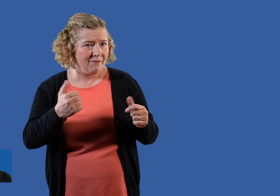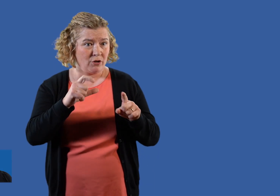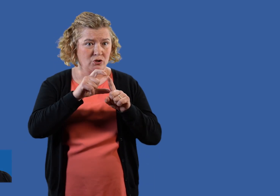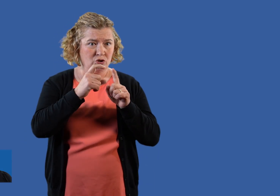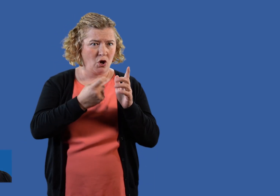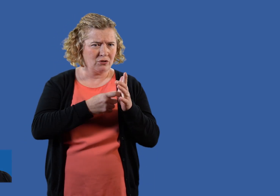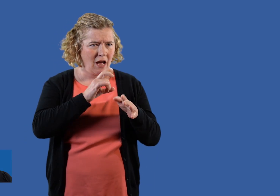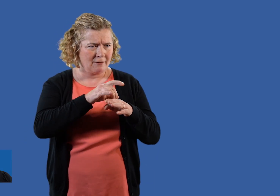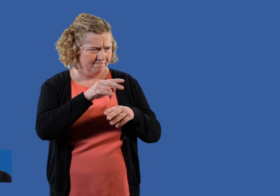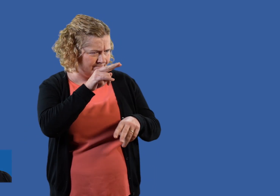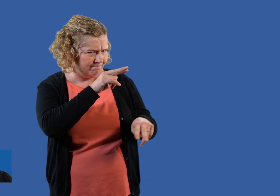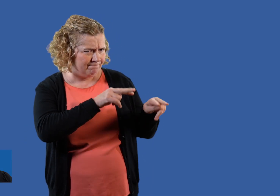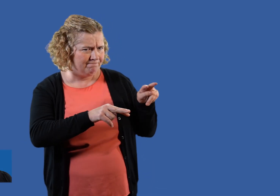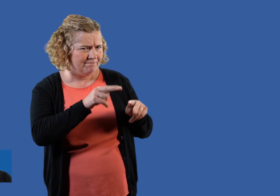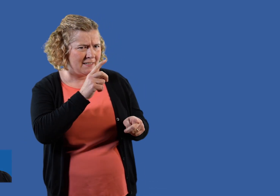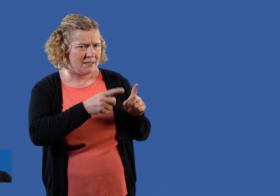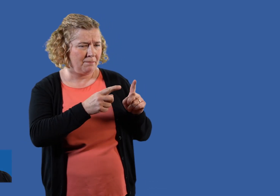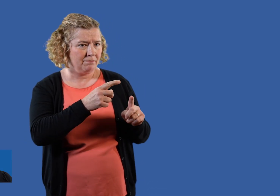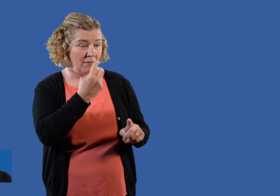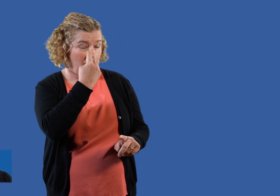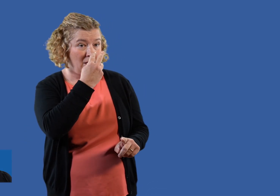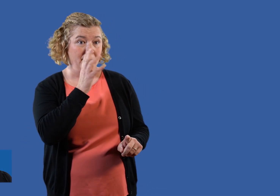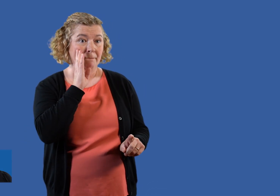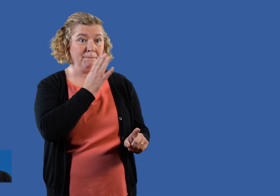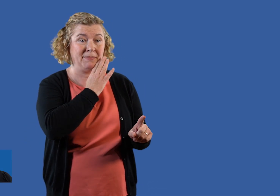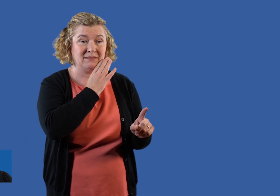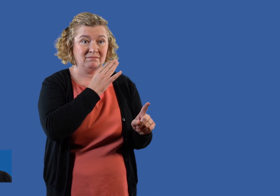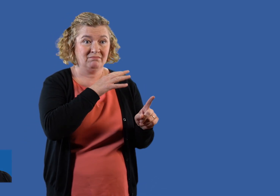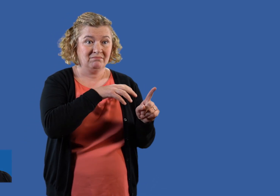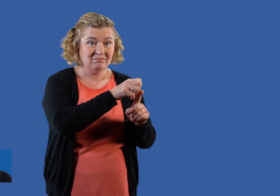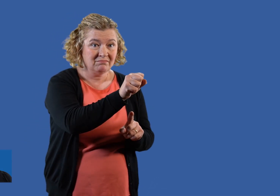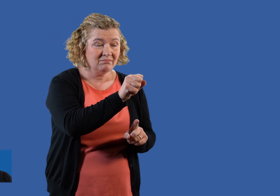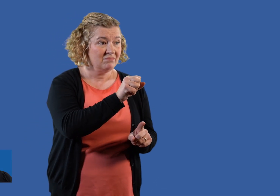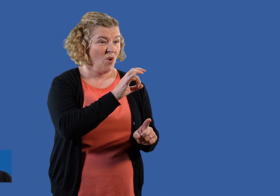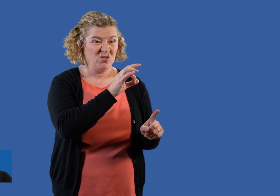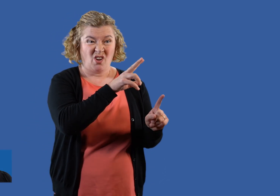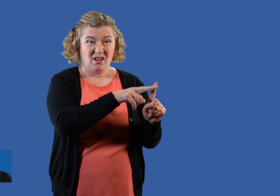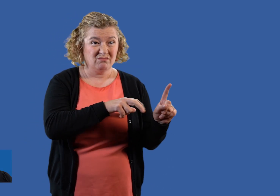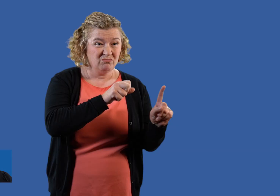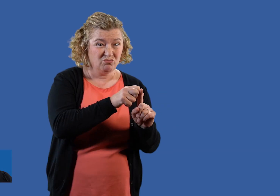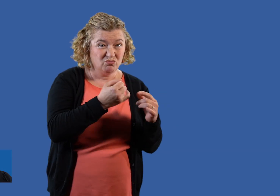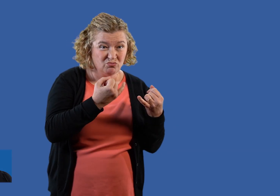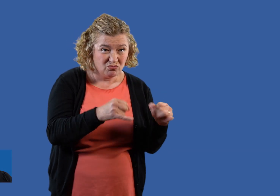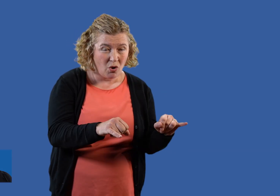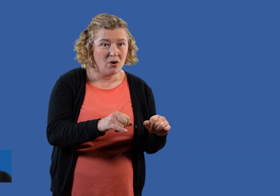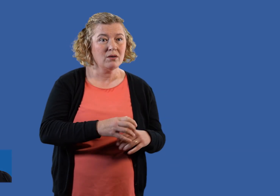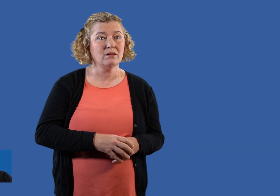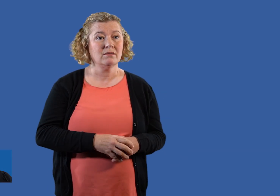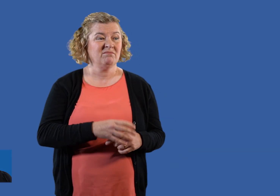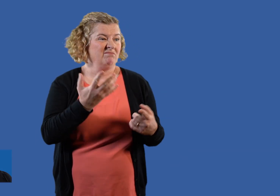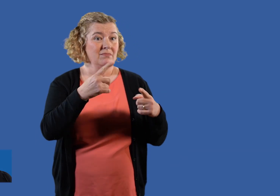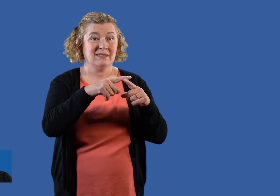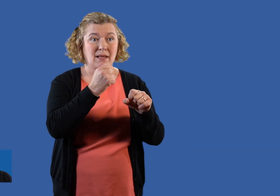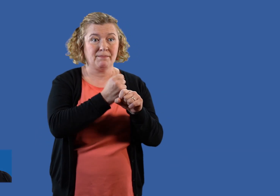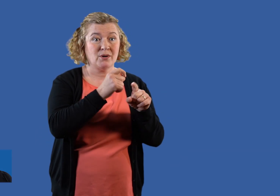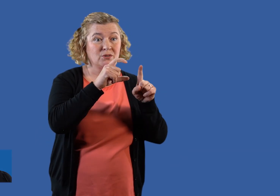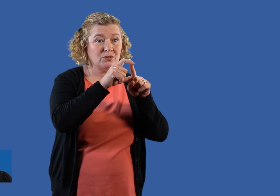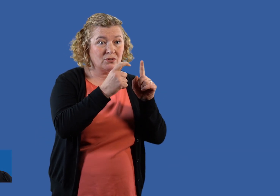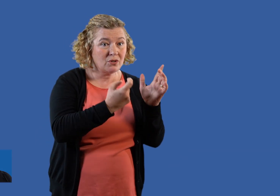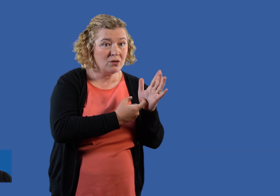by the doctor, or it's even misdiagnosed by some practitioners. For their diagnosis, the example is the doctor might